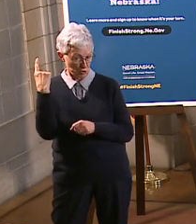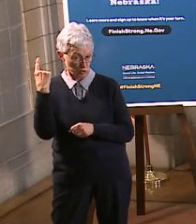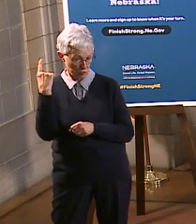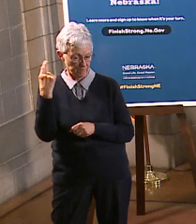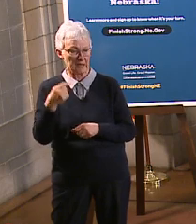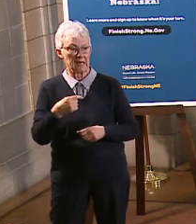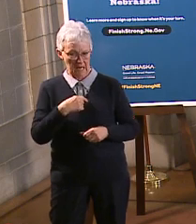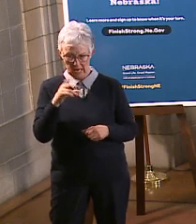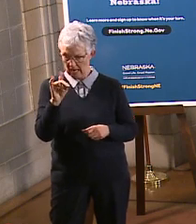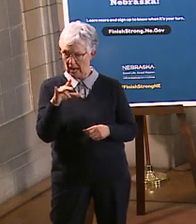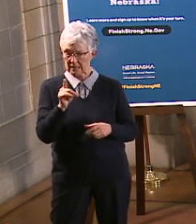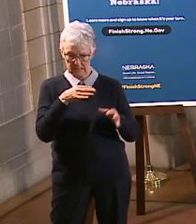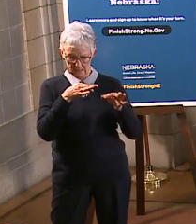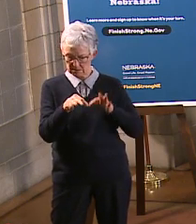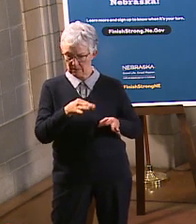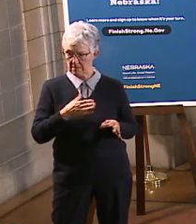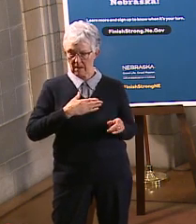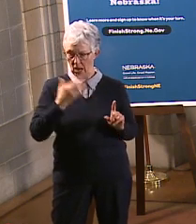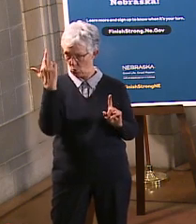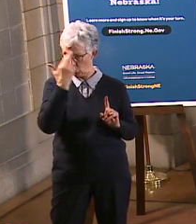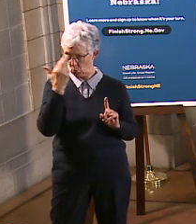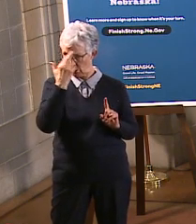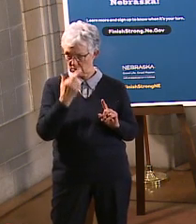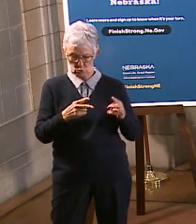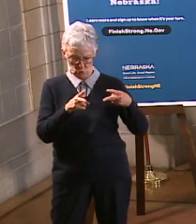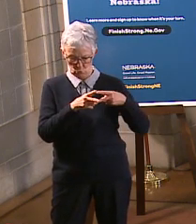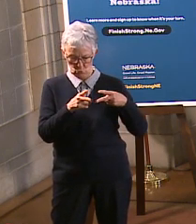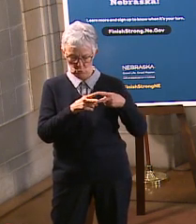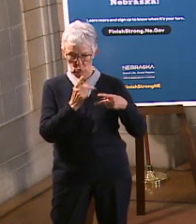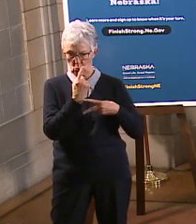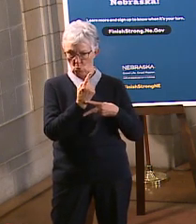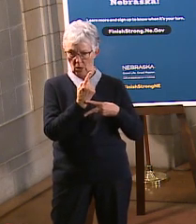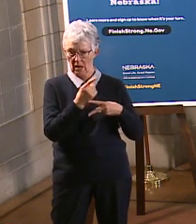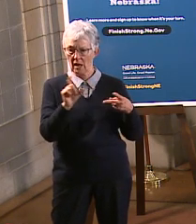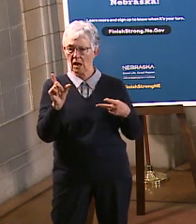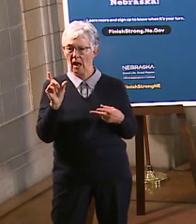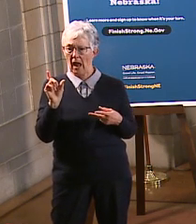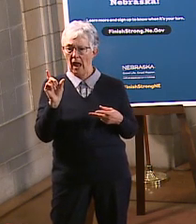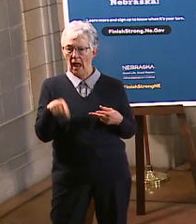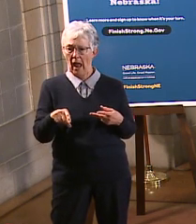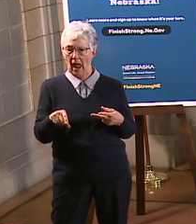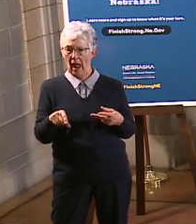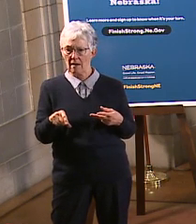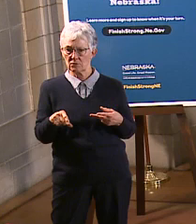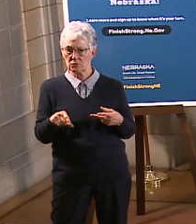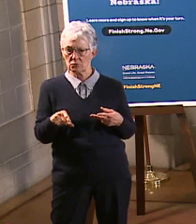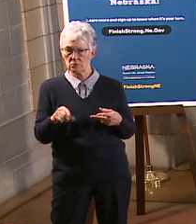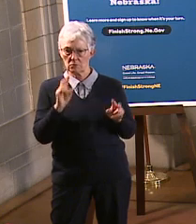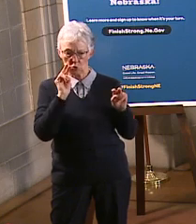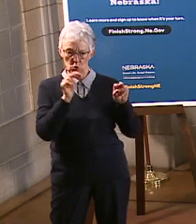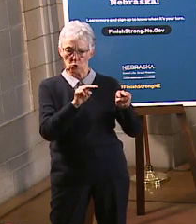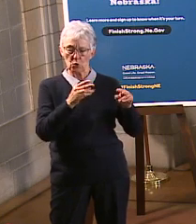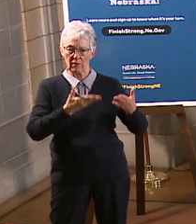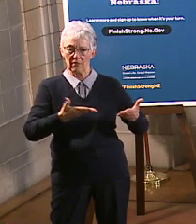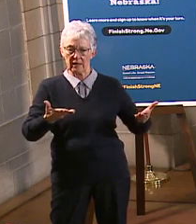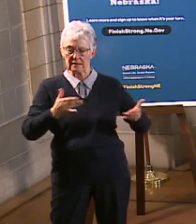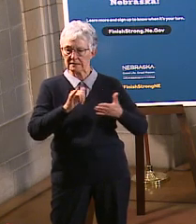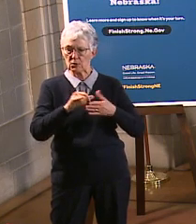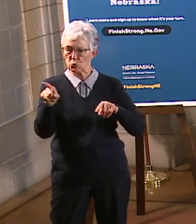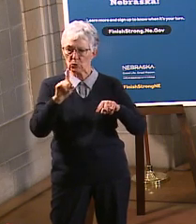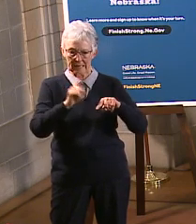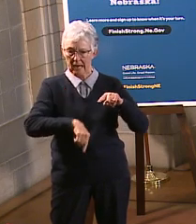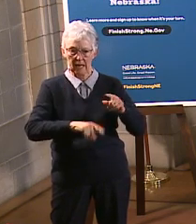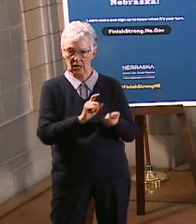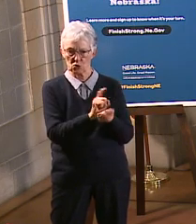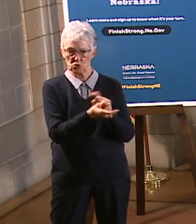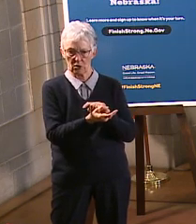reasons for that. It had two primary reasons. One, you have to stick to things that are immutable, things that you cannot change,